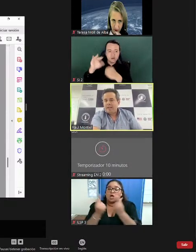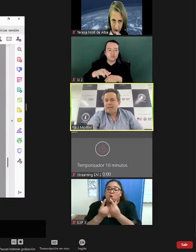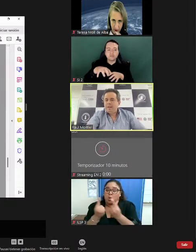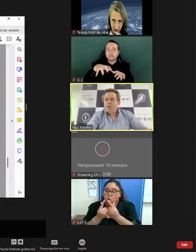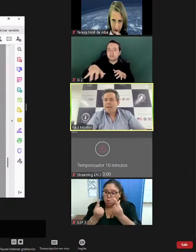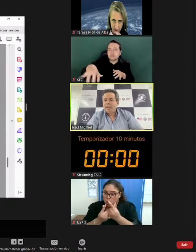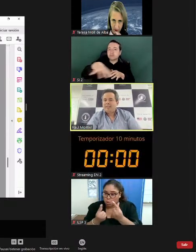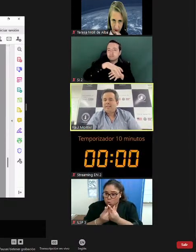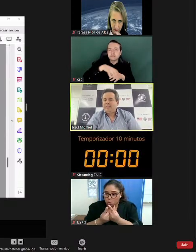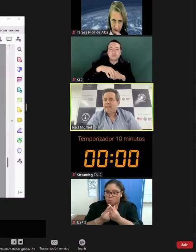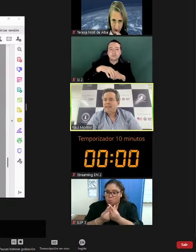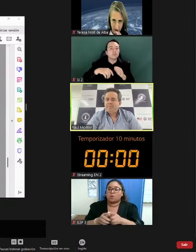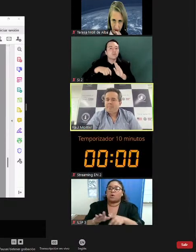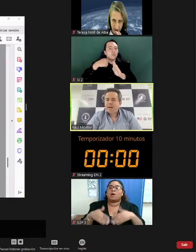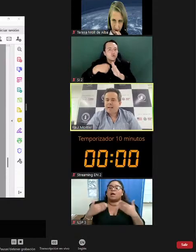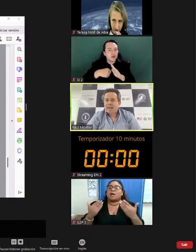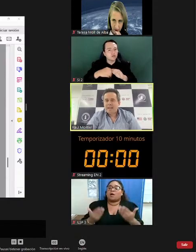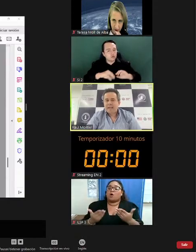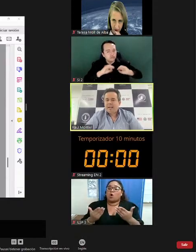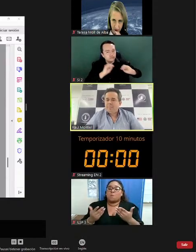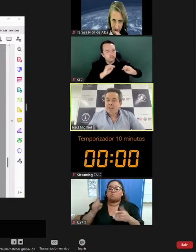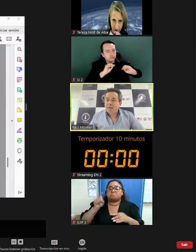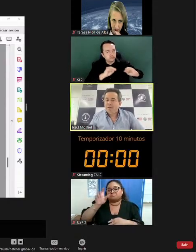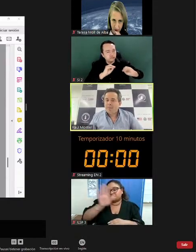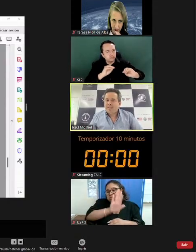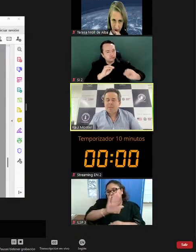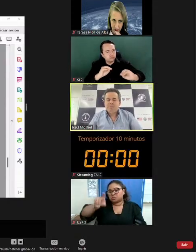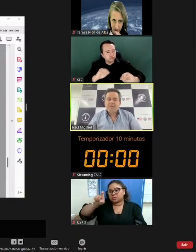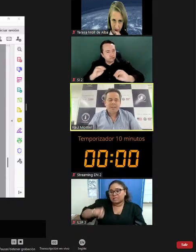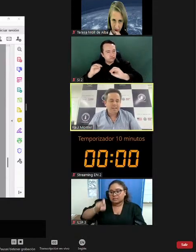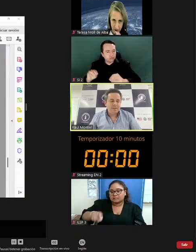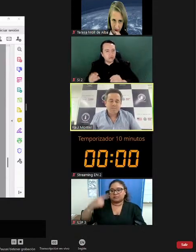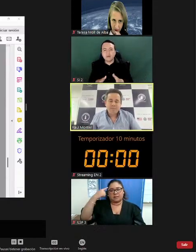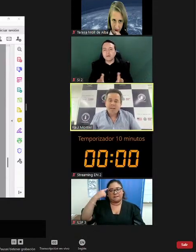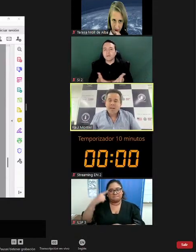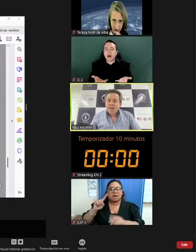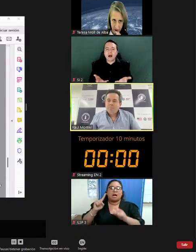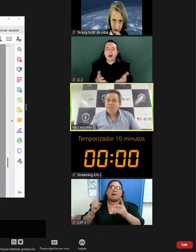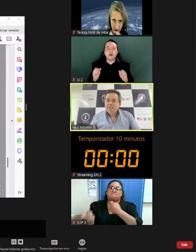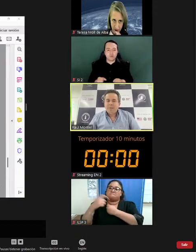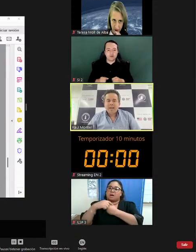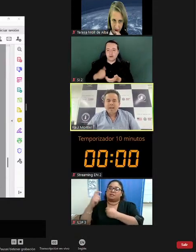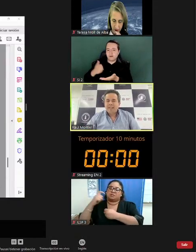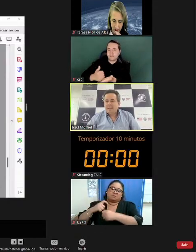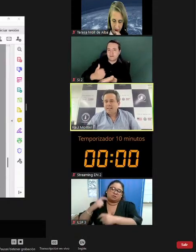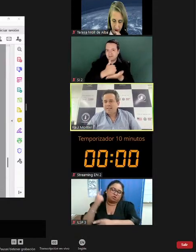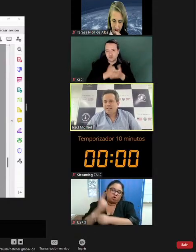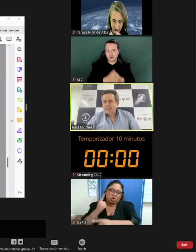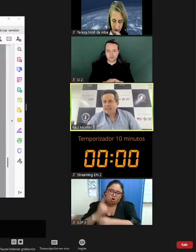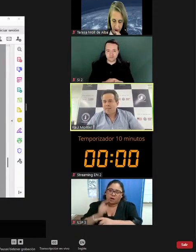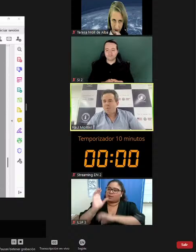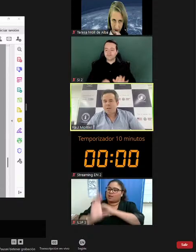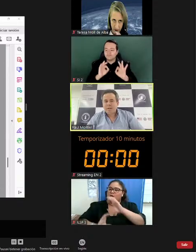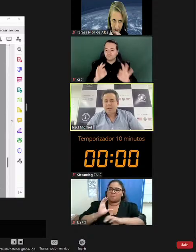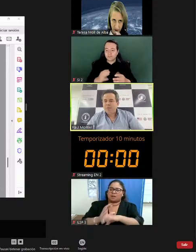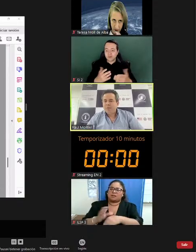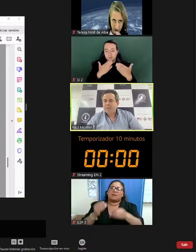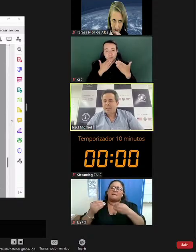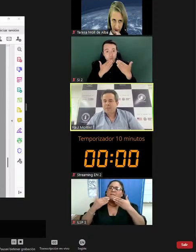and practice the different groups of the project to have effective participation